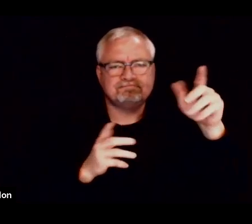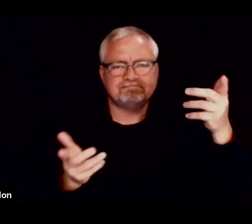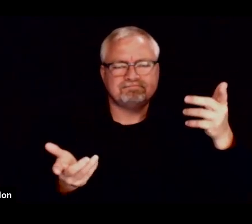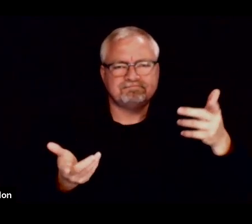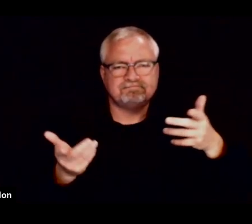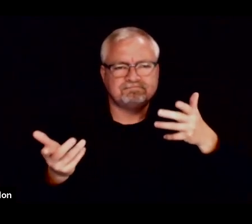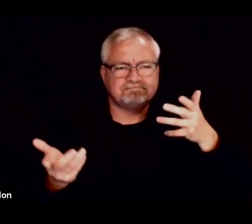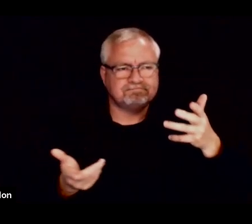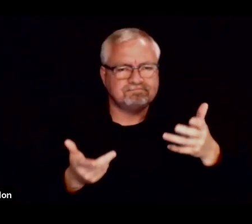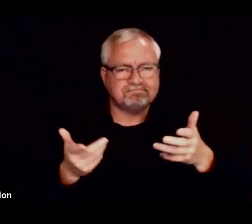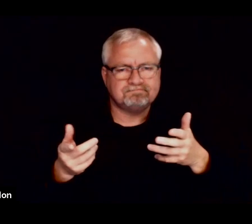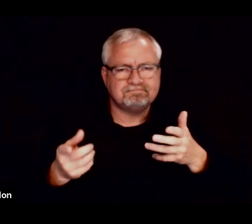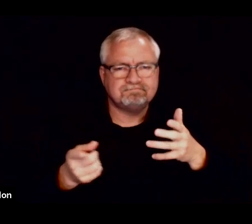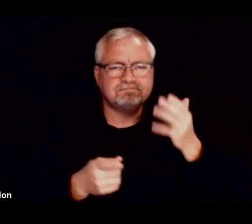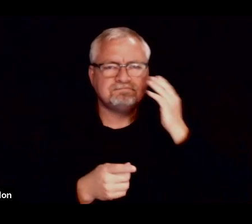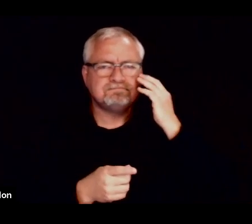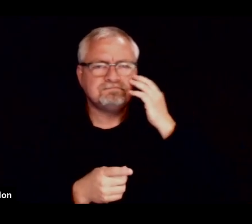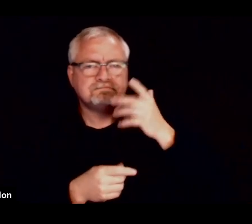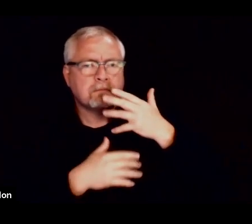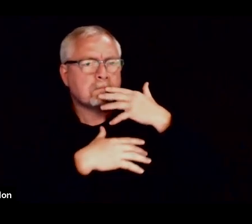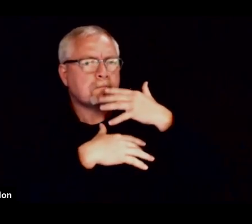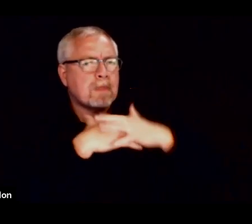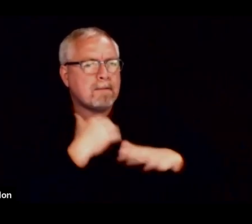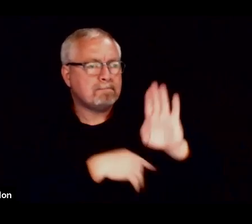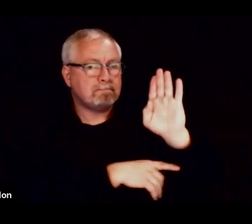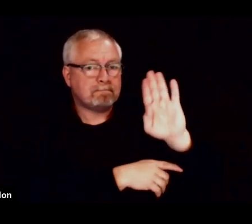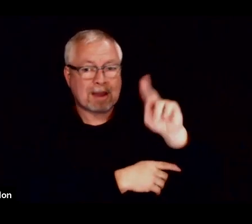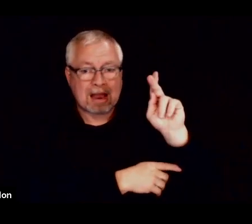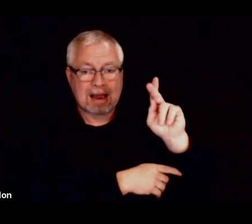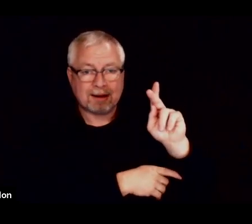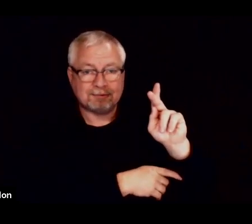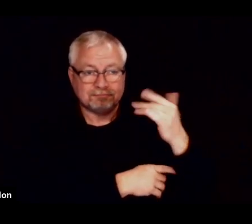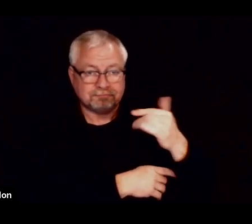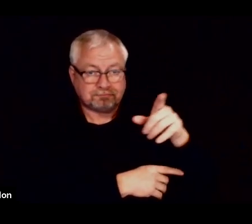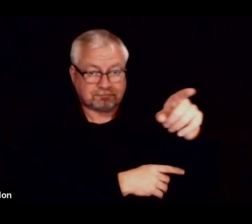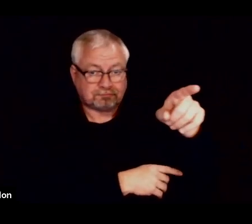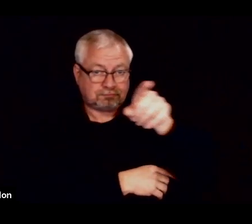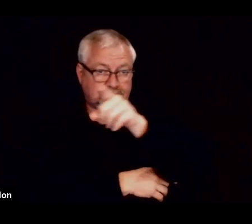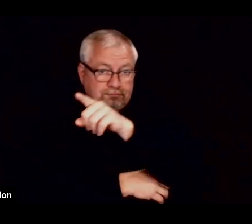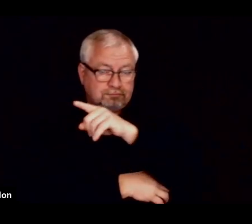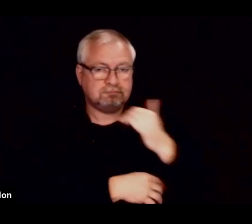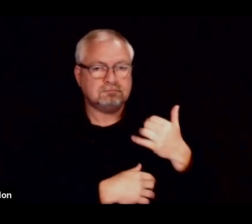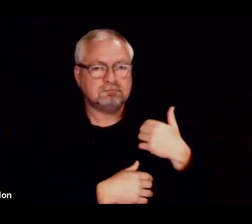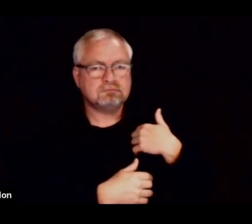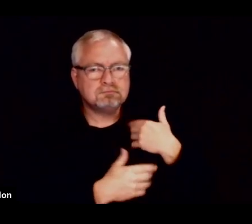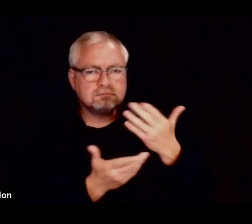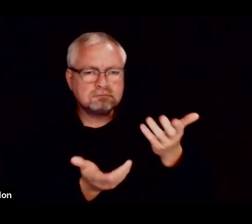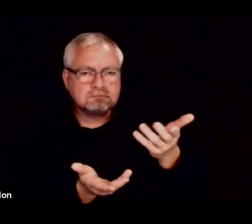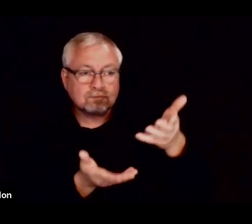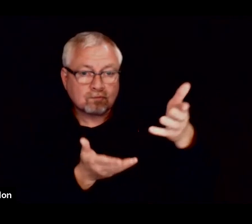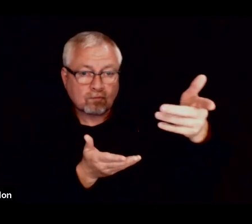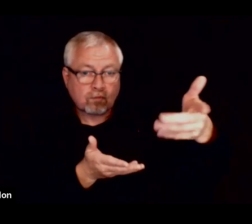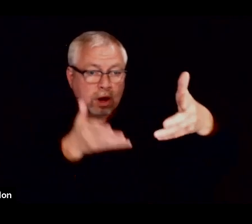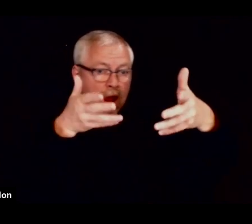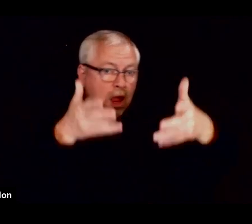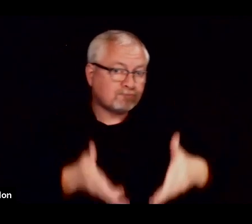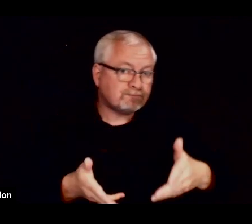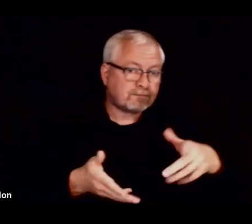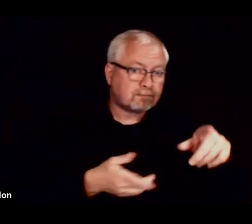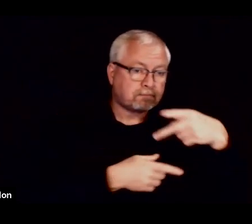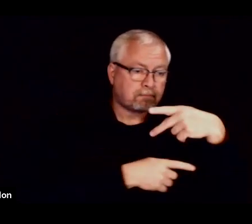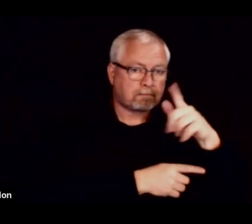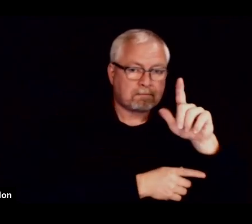Memorial Blood Banks to take a look at the leftover plasma from blood